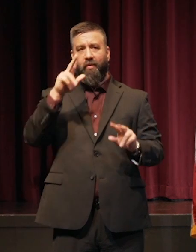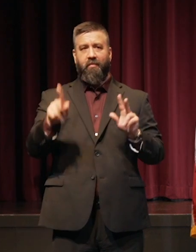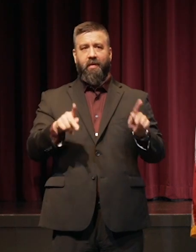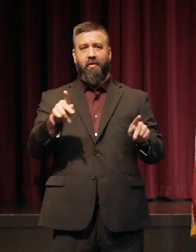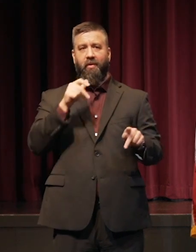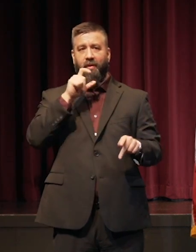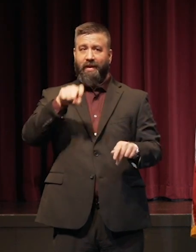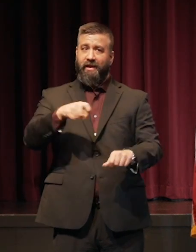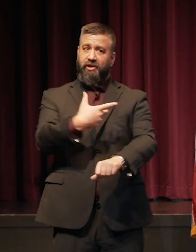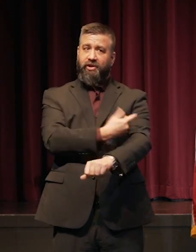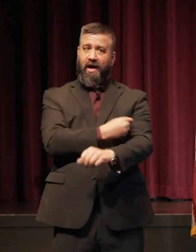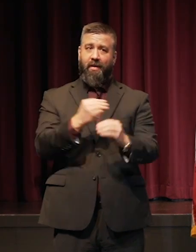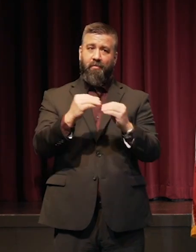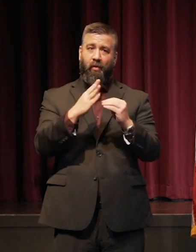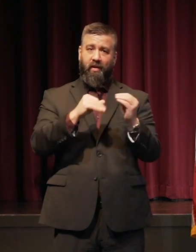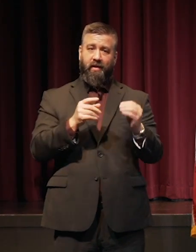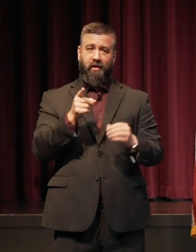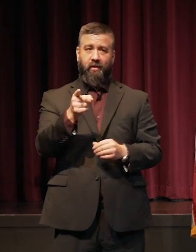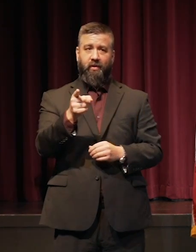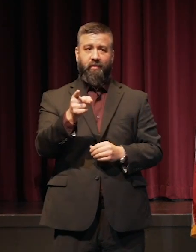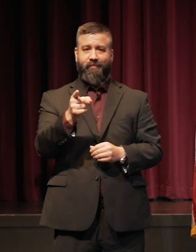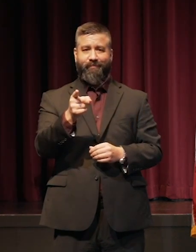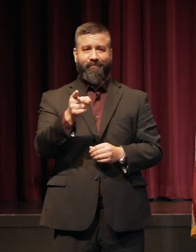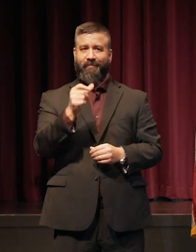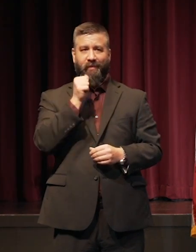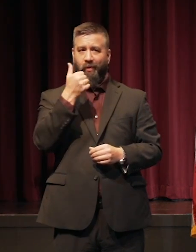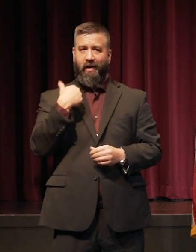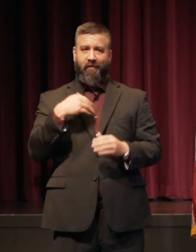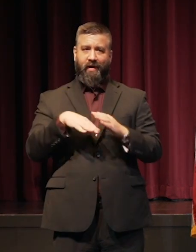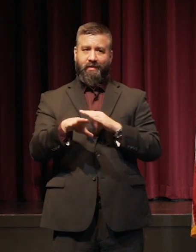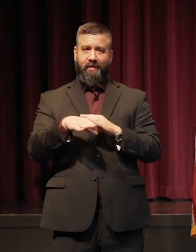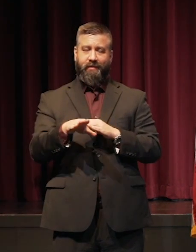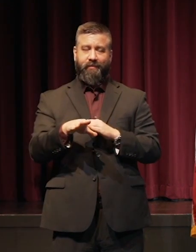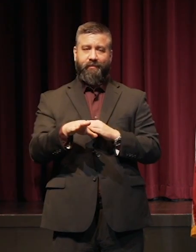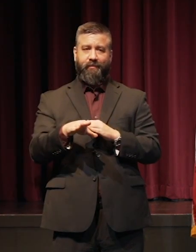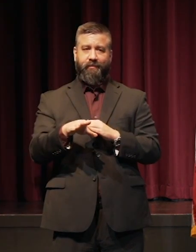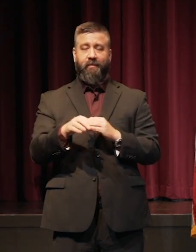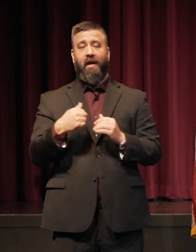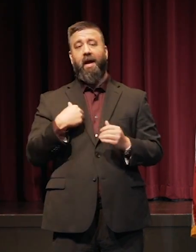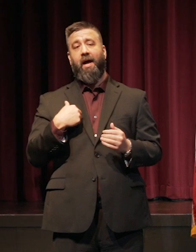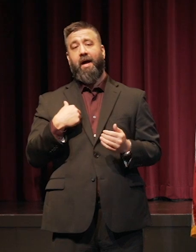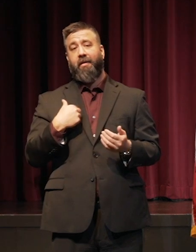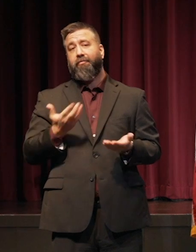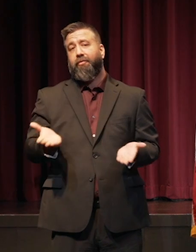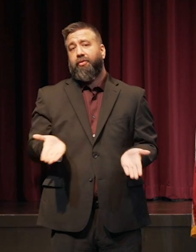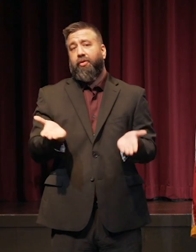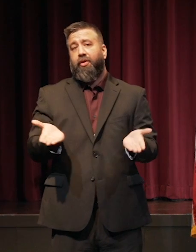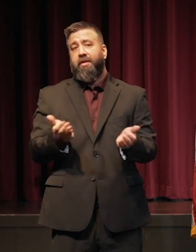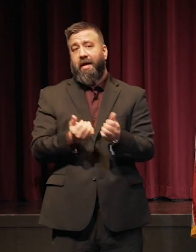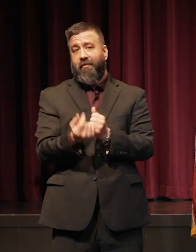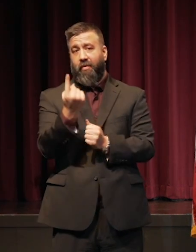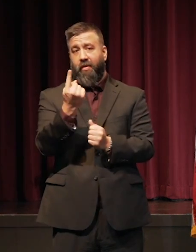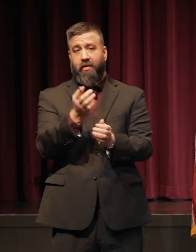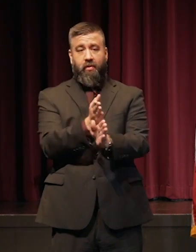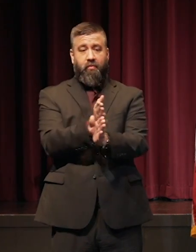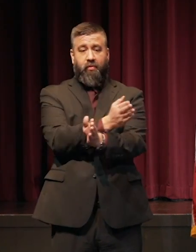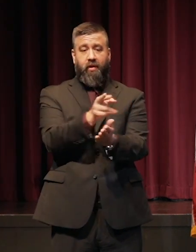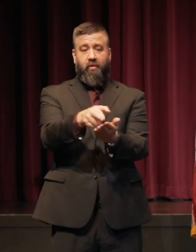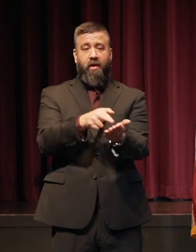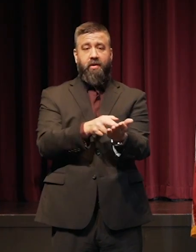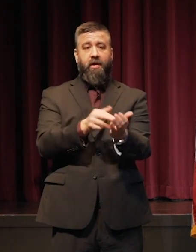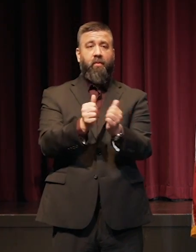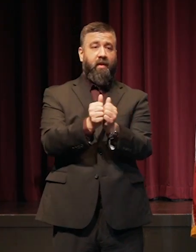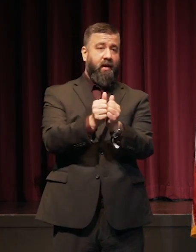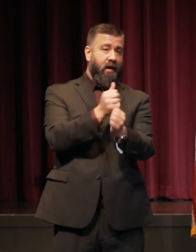who needs the shot more than you do not getting access to it. So I urge everyone to pre-register with the county or with